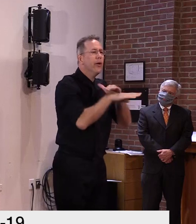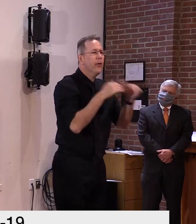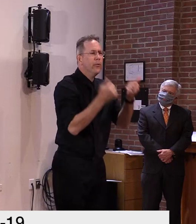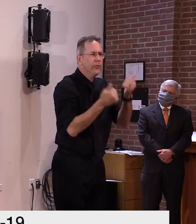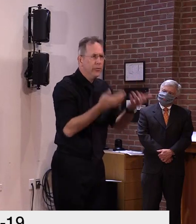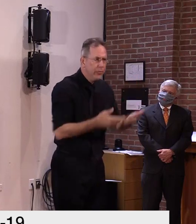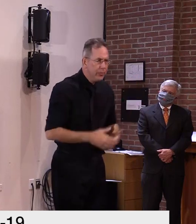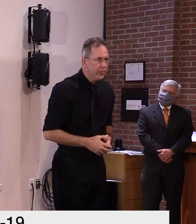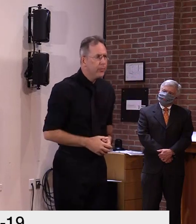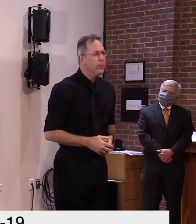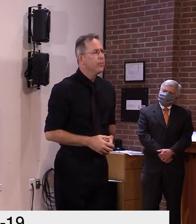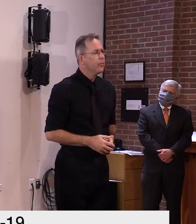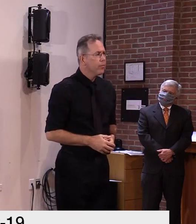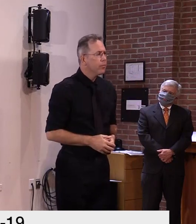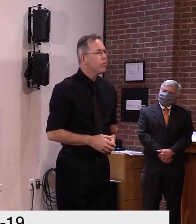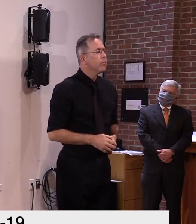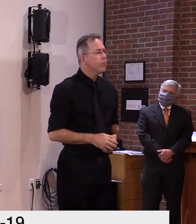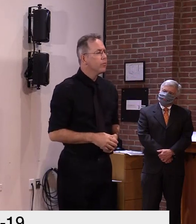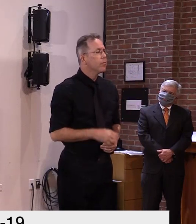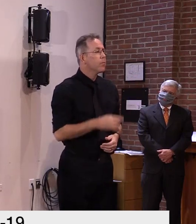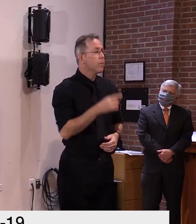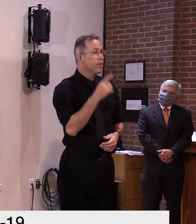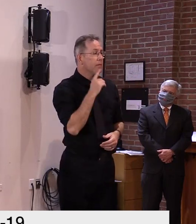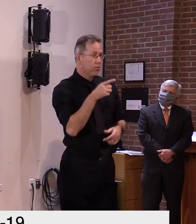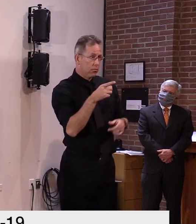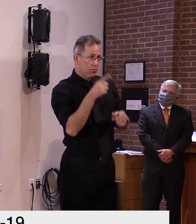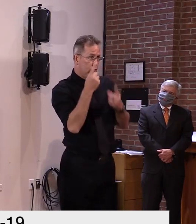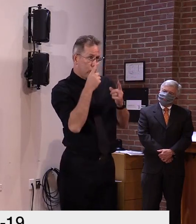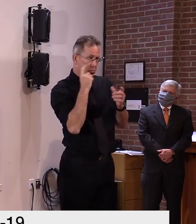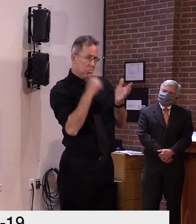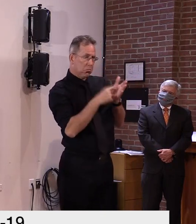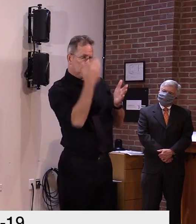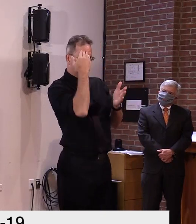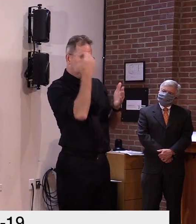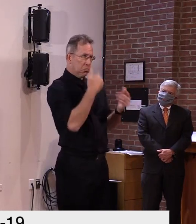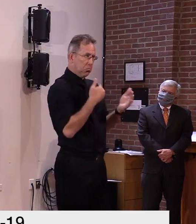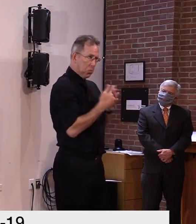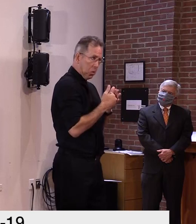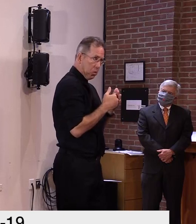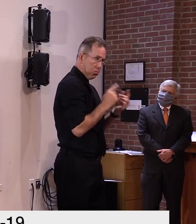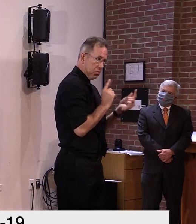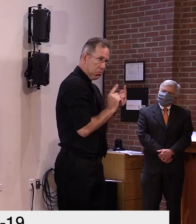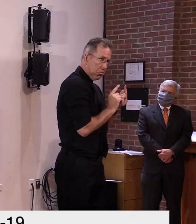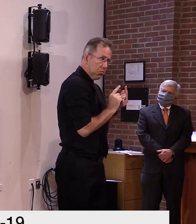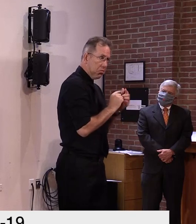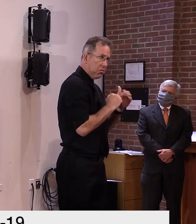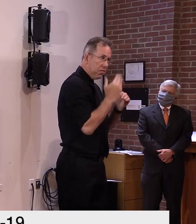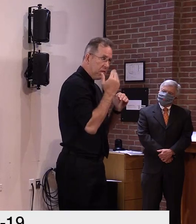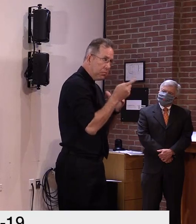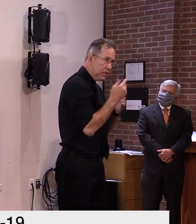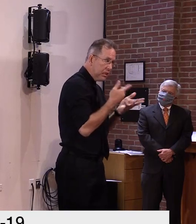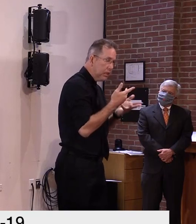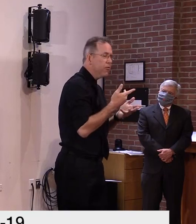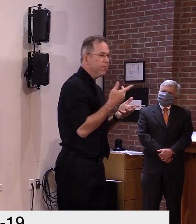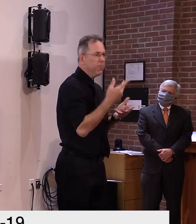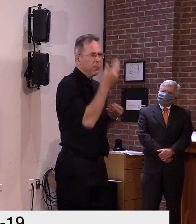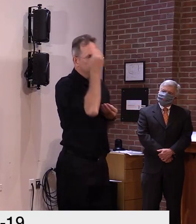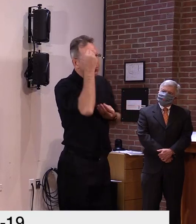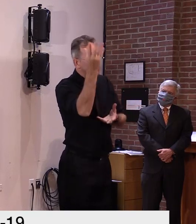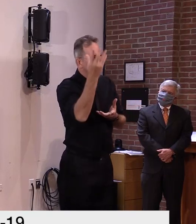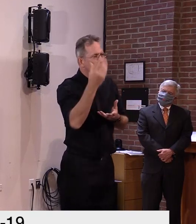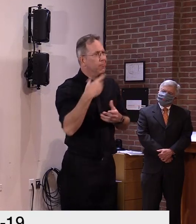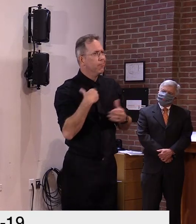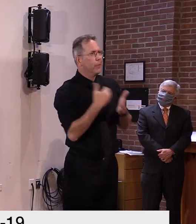I would want to be reassuring to teachers because we look at schools obviously very, very seriously when we know